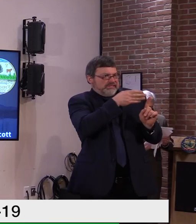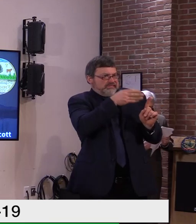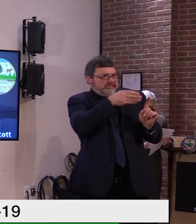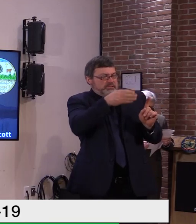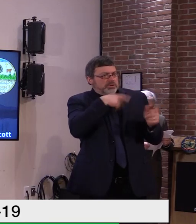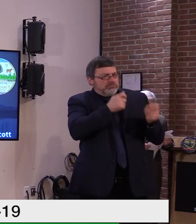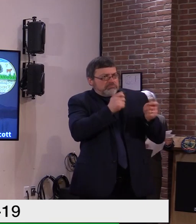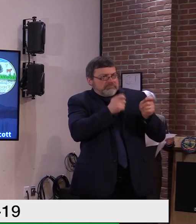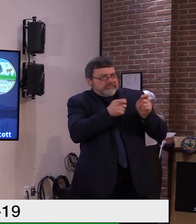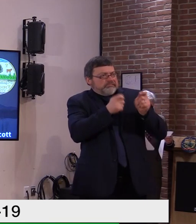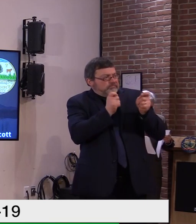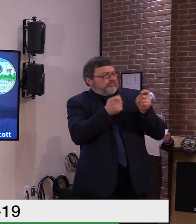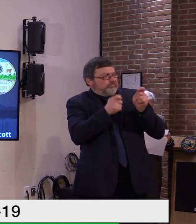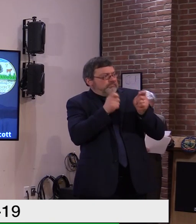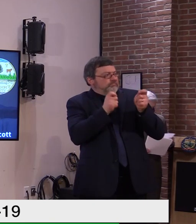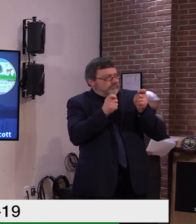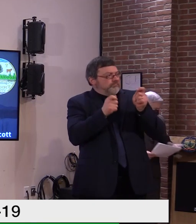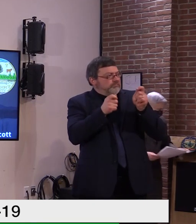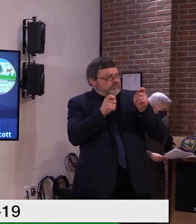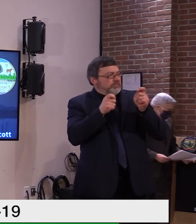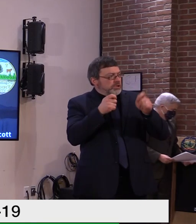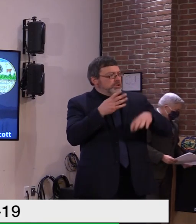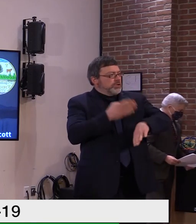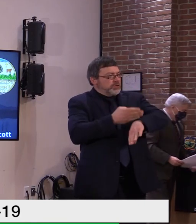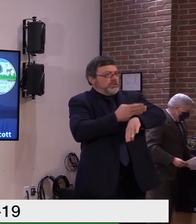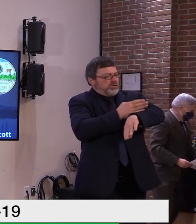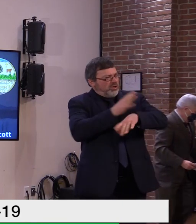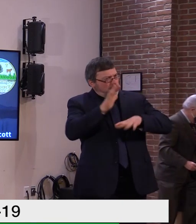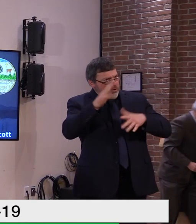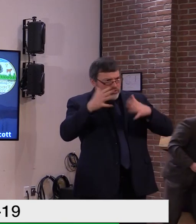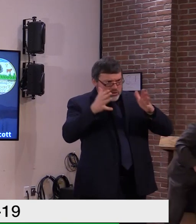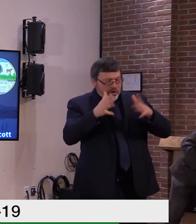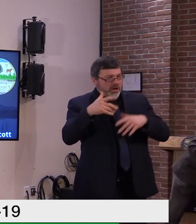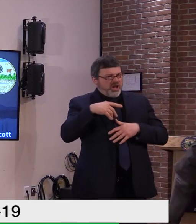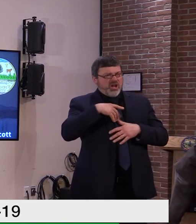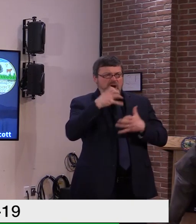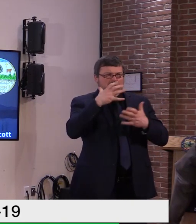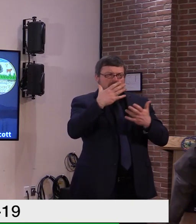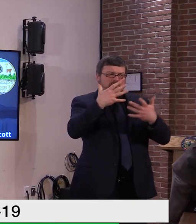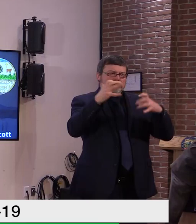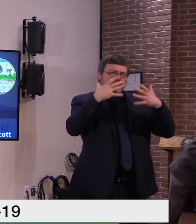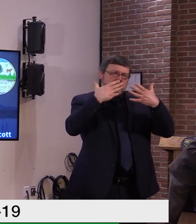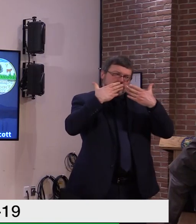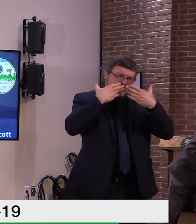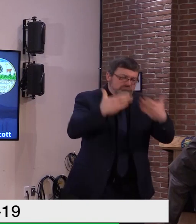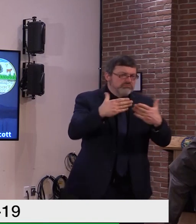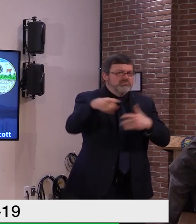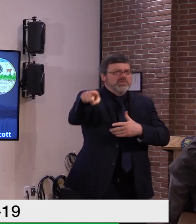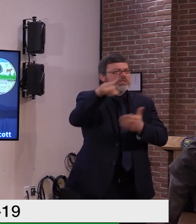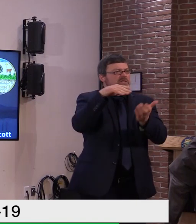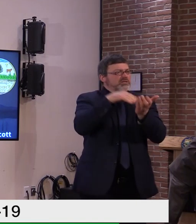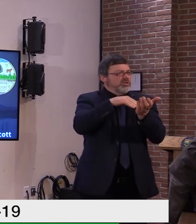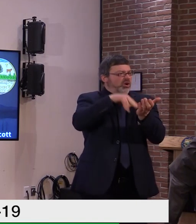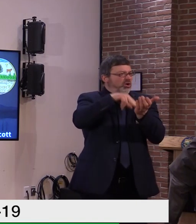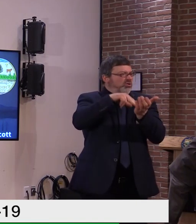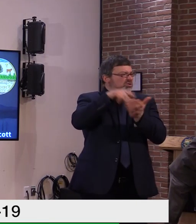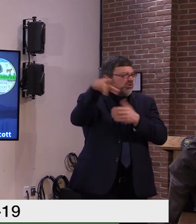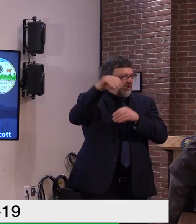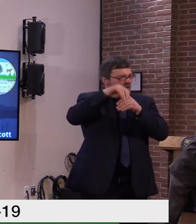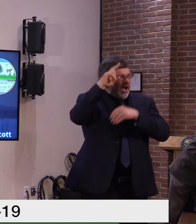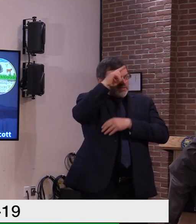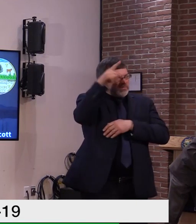distance. We've embraced the outdoors and gotten more creative to stay connected and plan activities